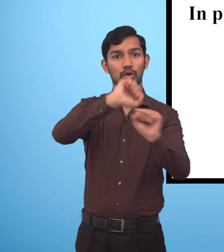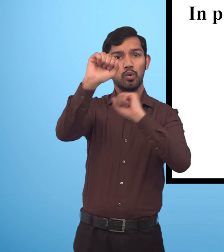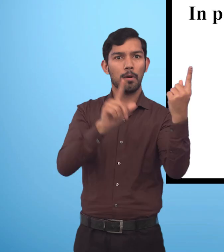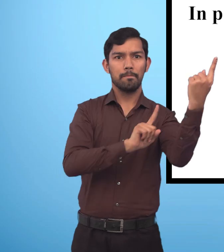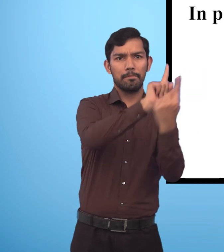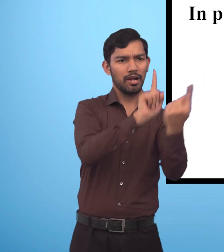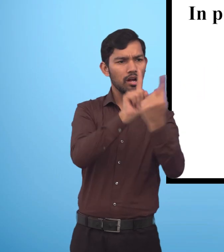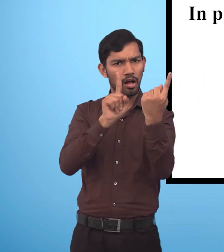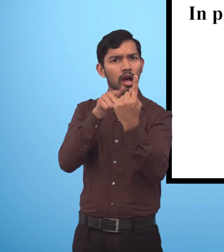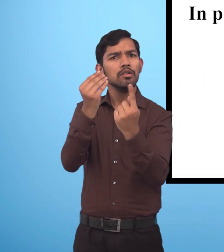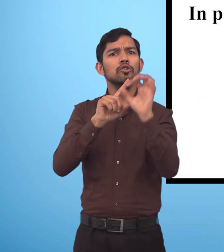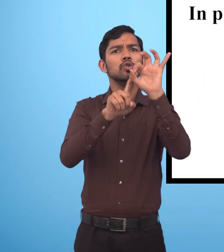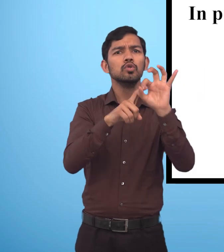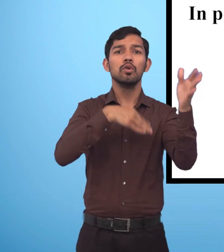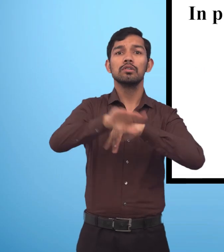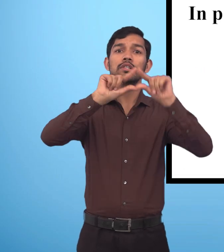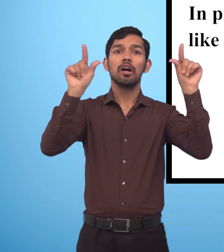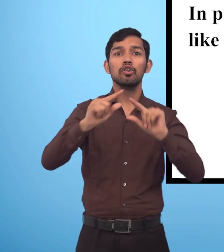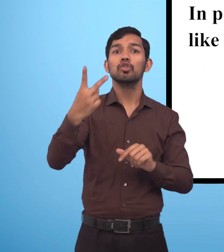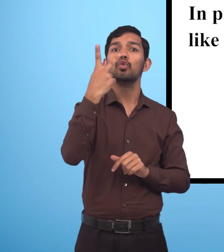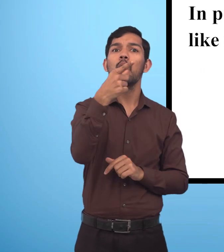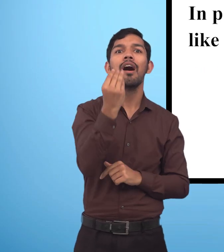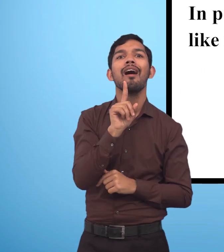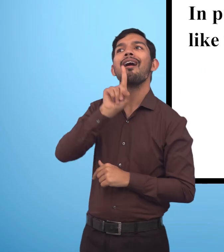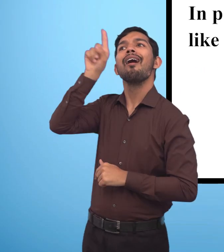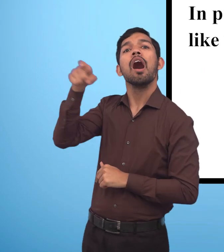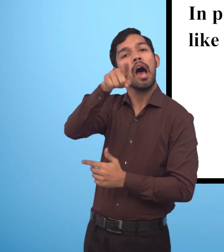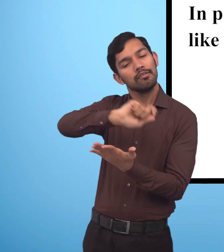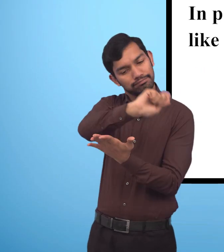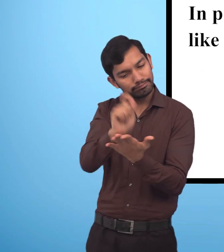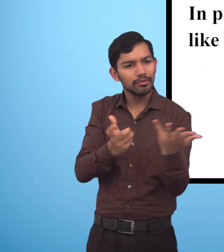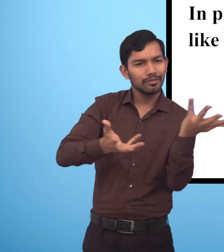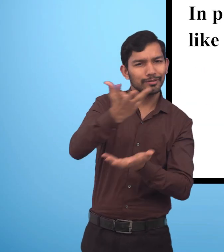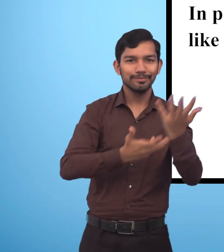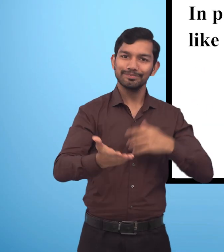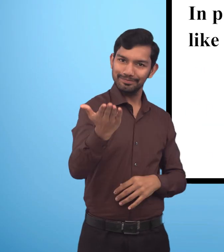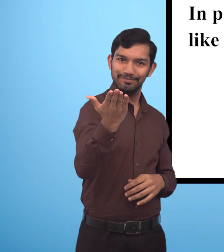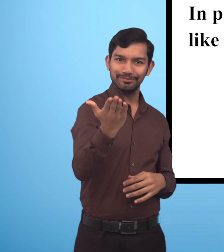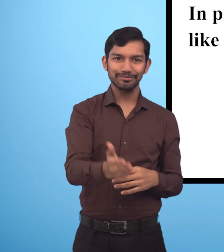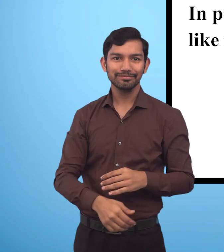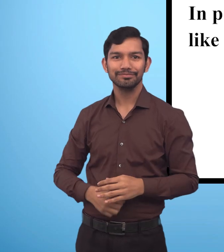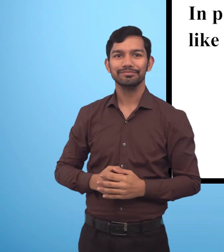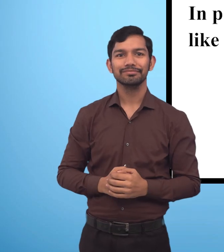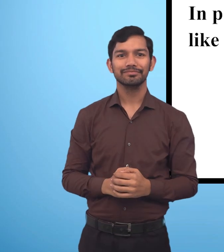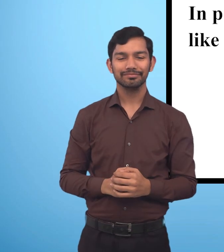In pairs, write down 2 questions you would like to ask Ila Sachani.